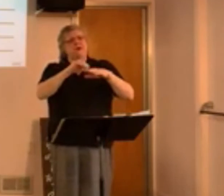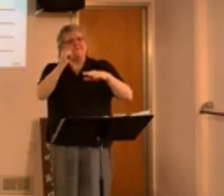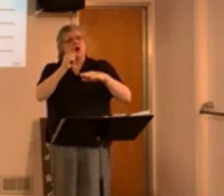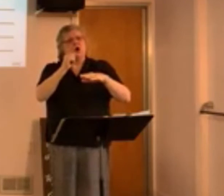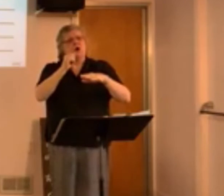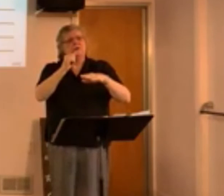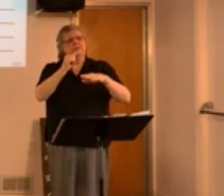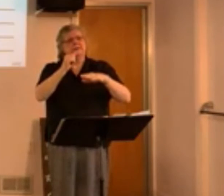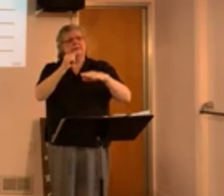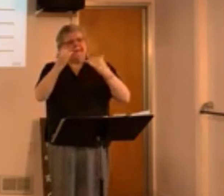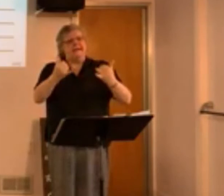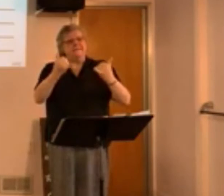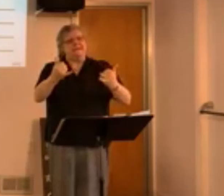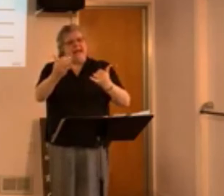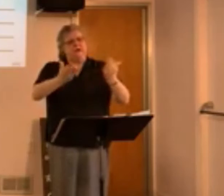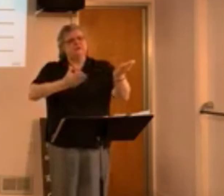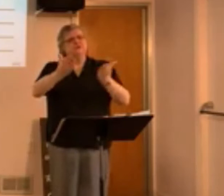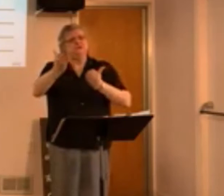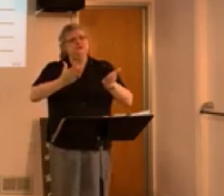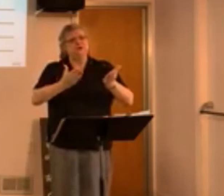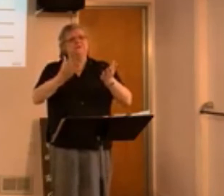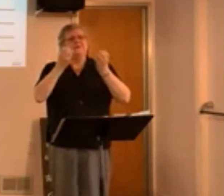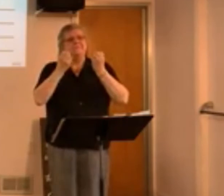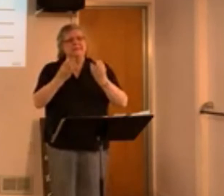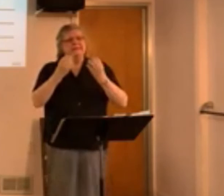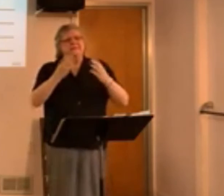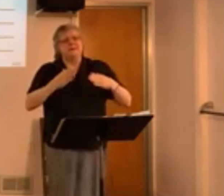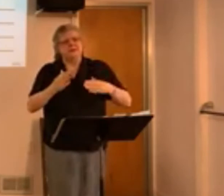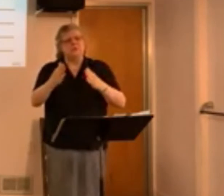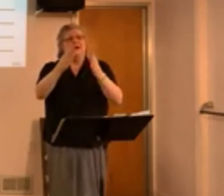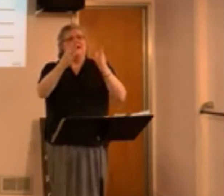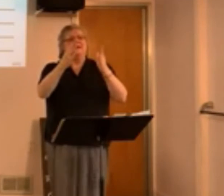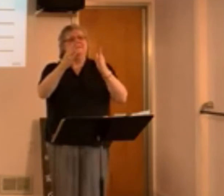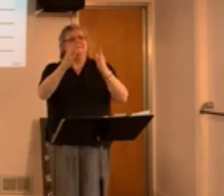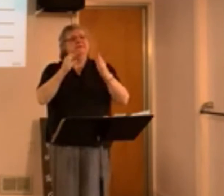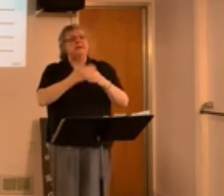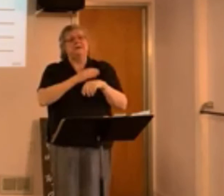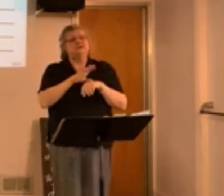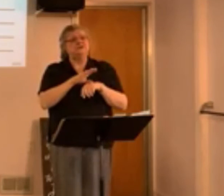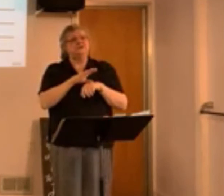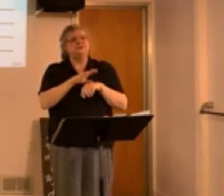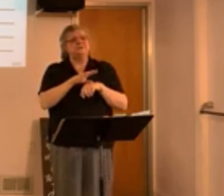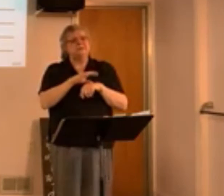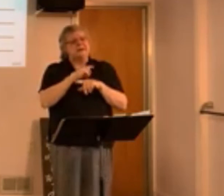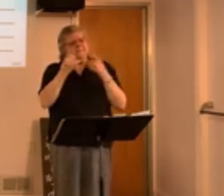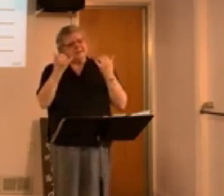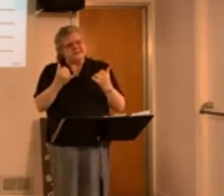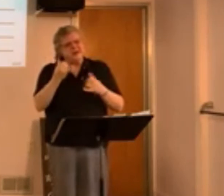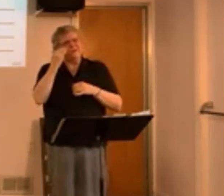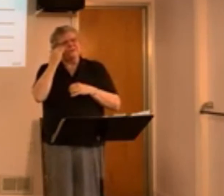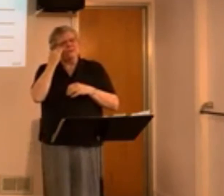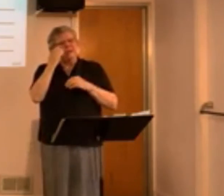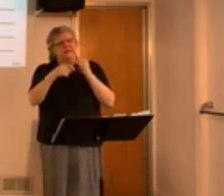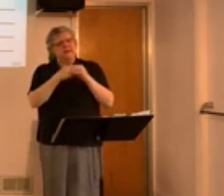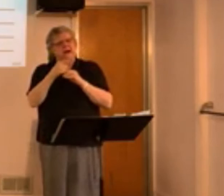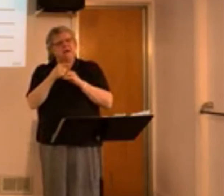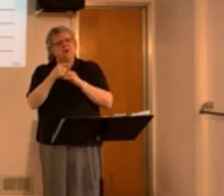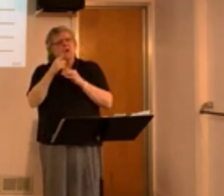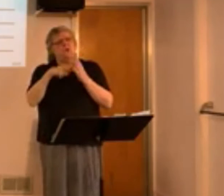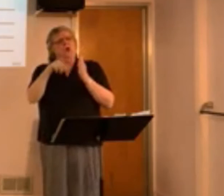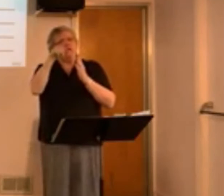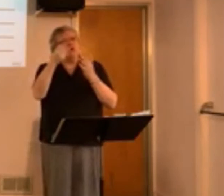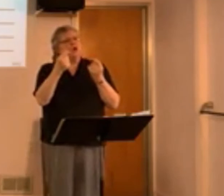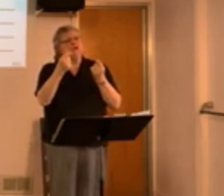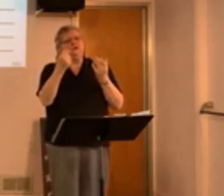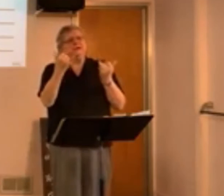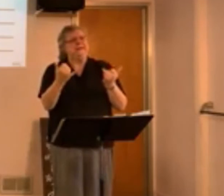out and raised up to serve in so many wonderful ways. But Lord, now as we think about what you're